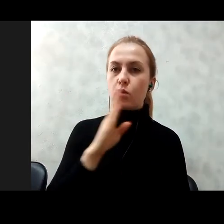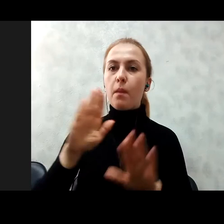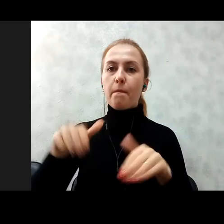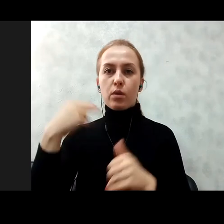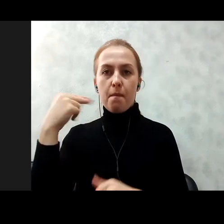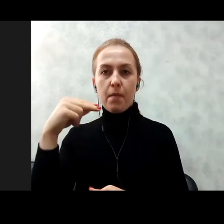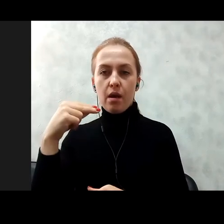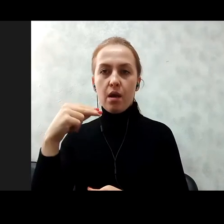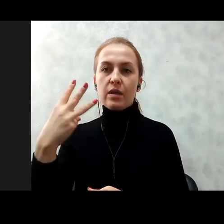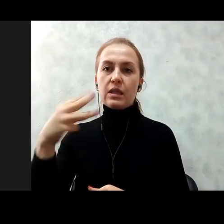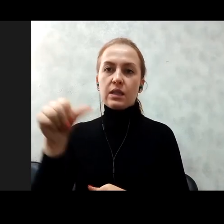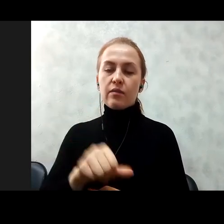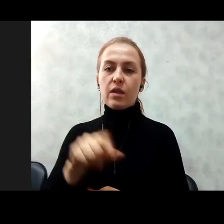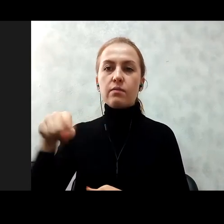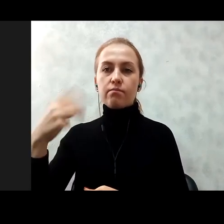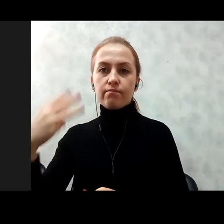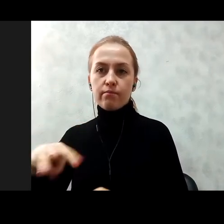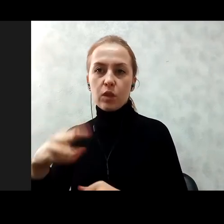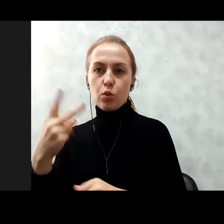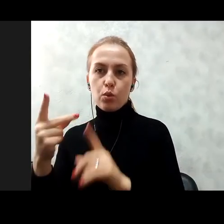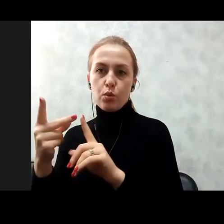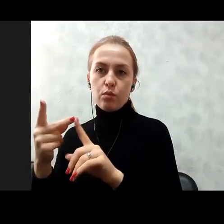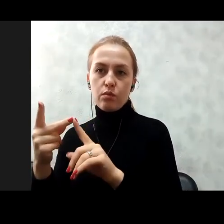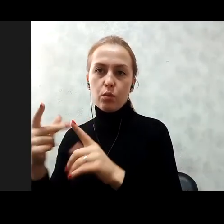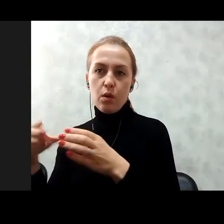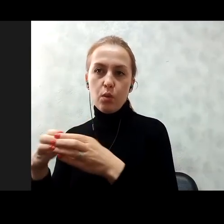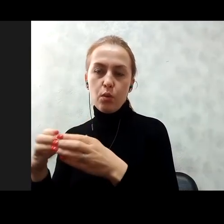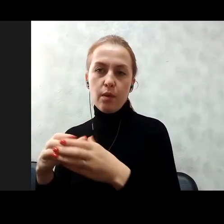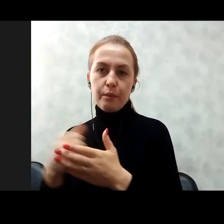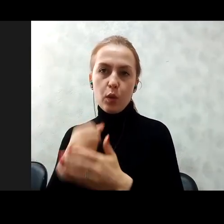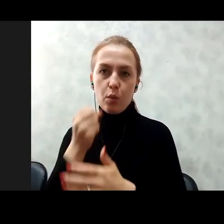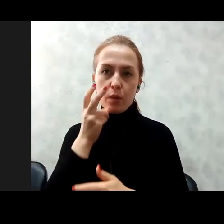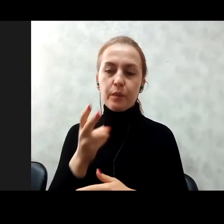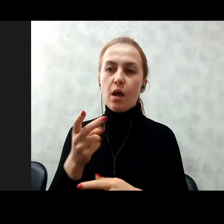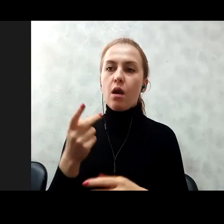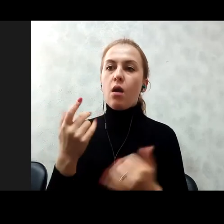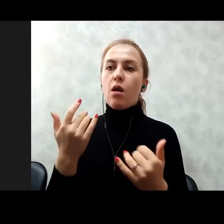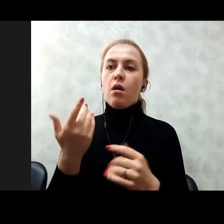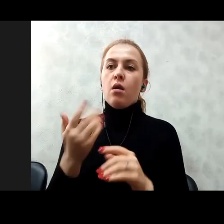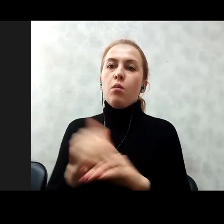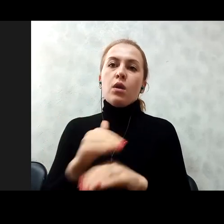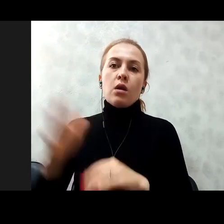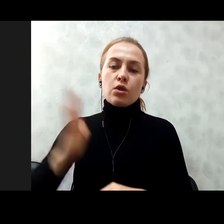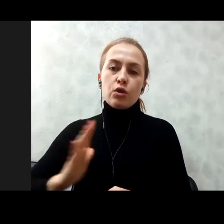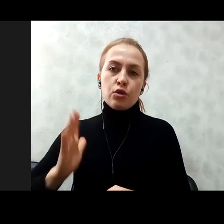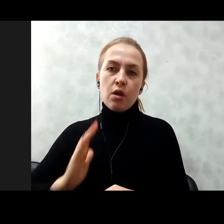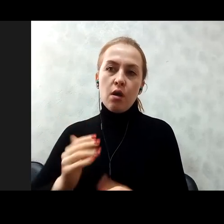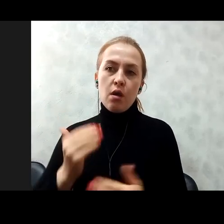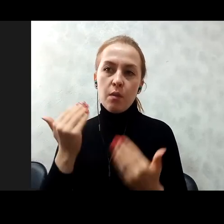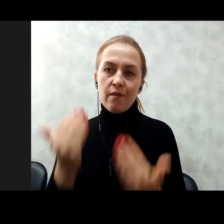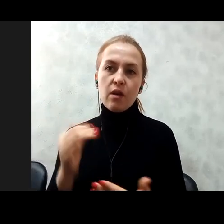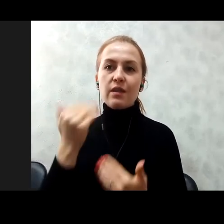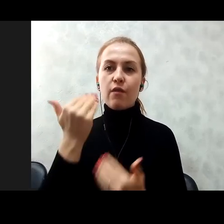the same time. They will work for 90 minutes in the morning, then they will have lunch break and 90 minutes